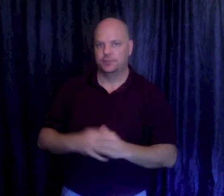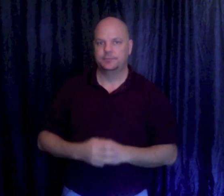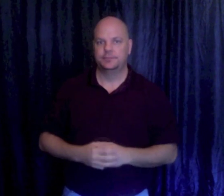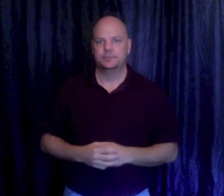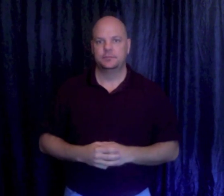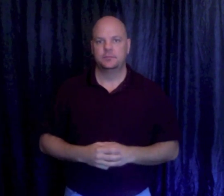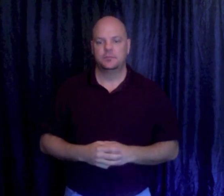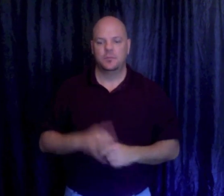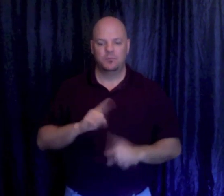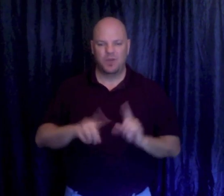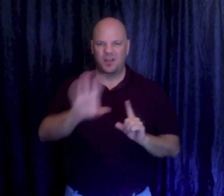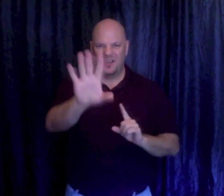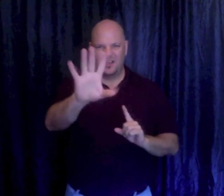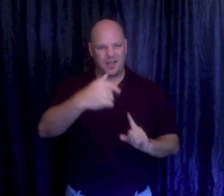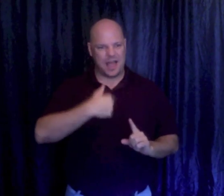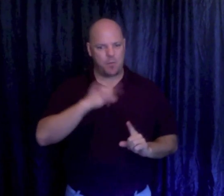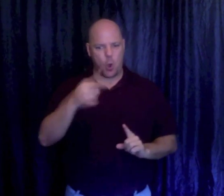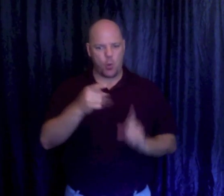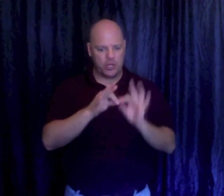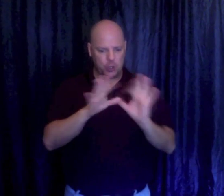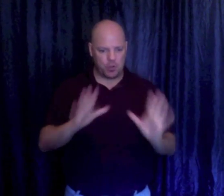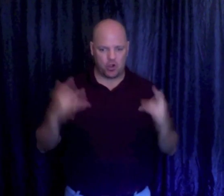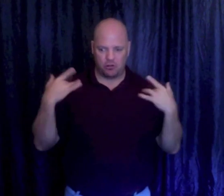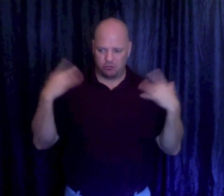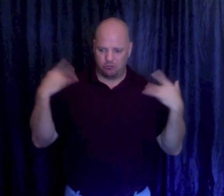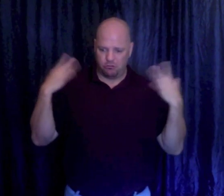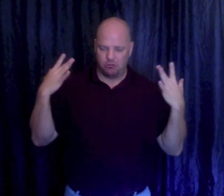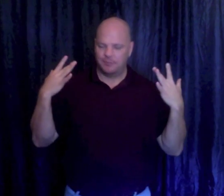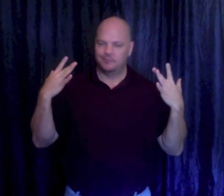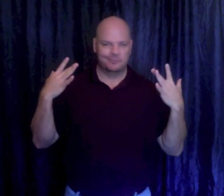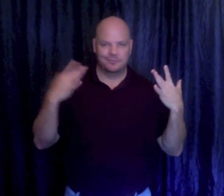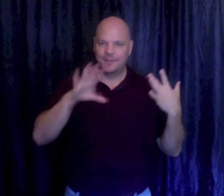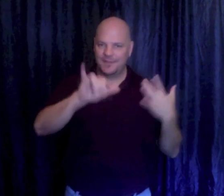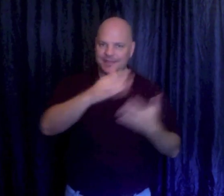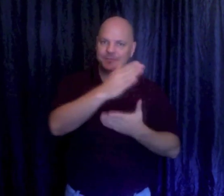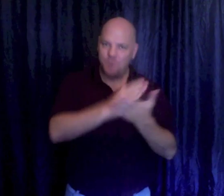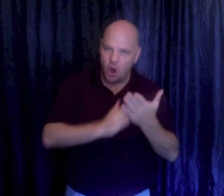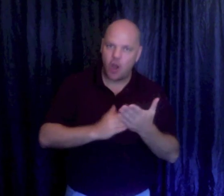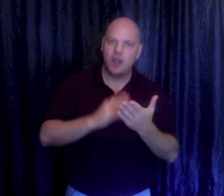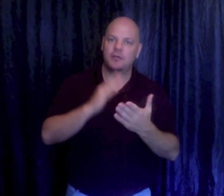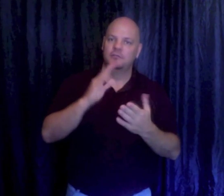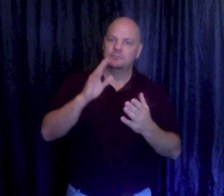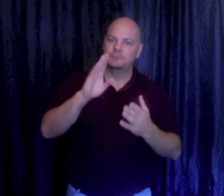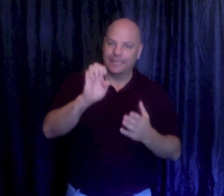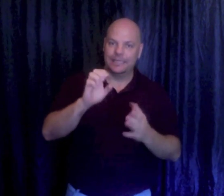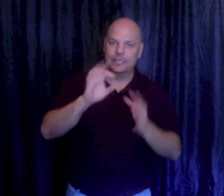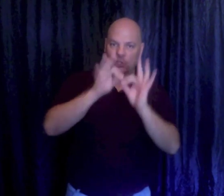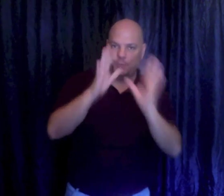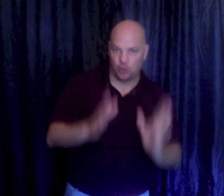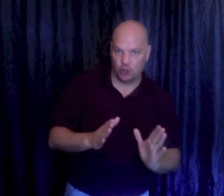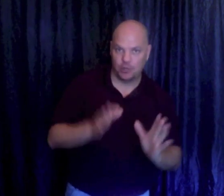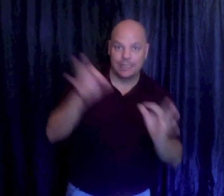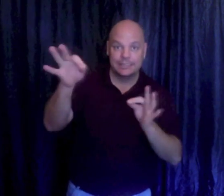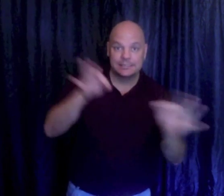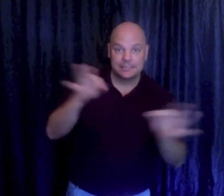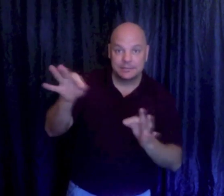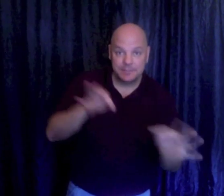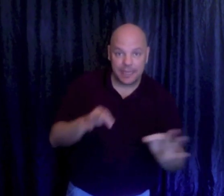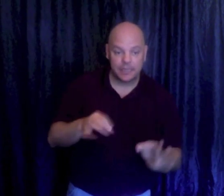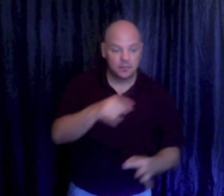interpreter. Yes, that's part of being an interpreter. Part of being an interpreter is explaining this is that person's role,